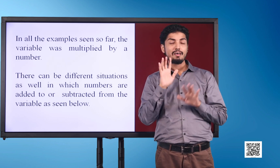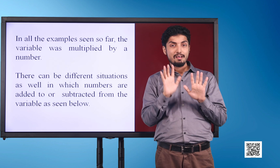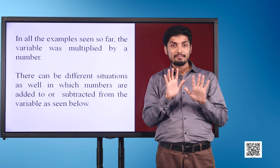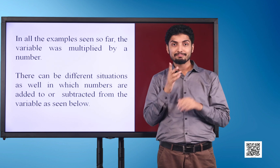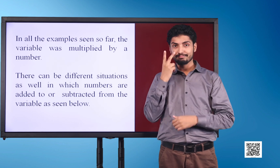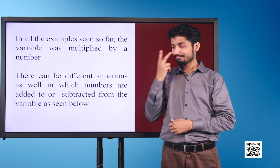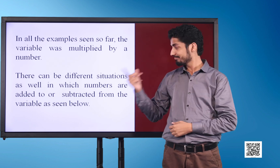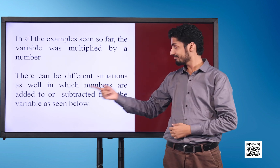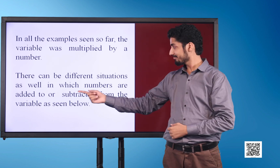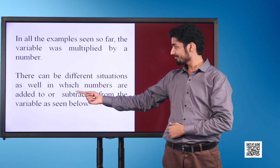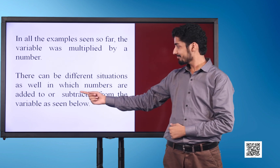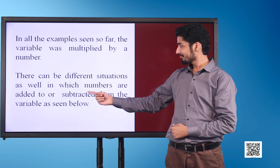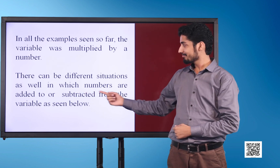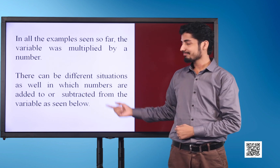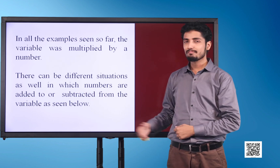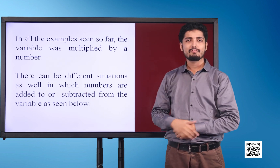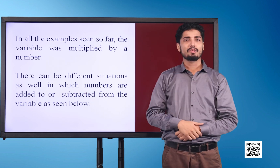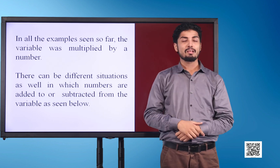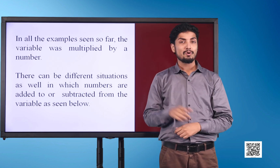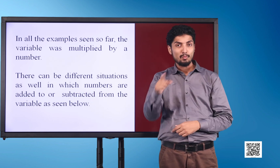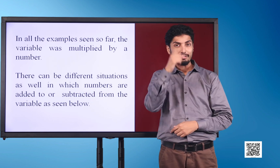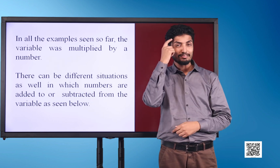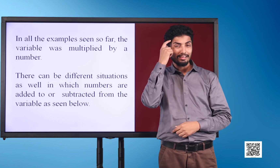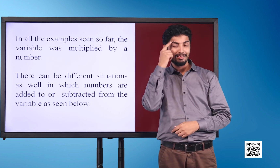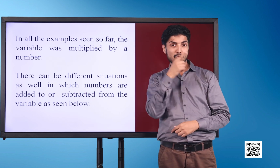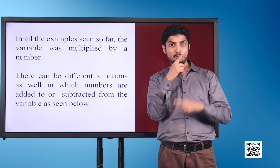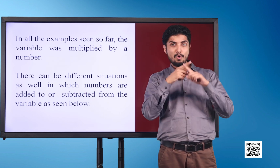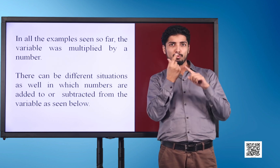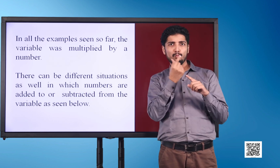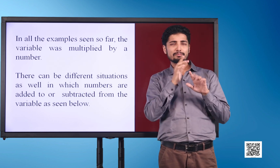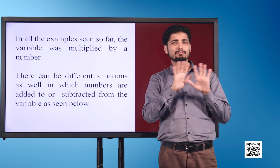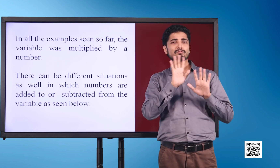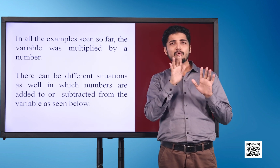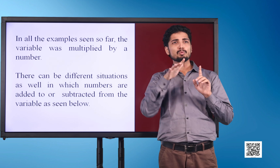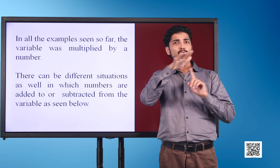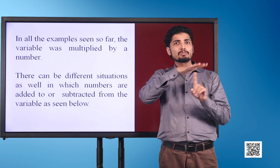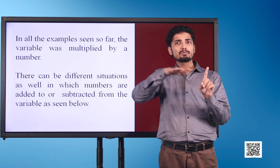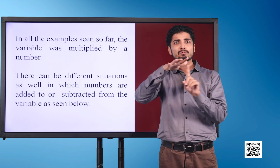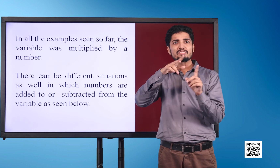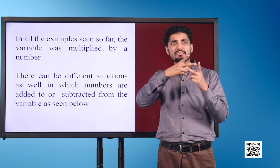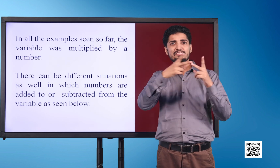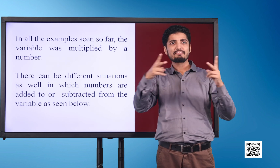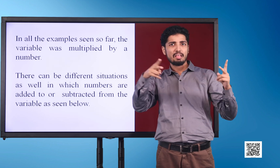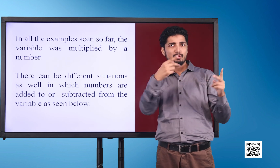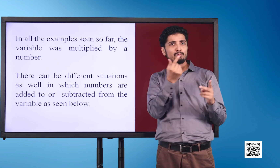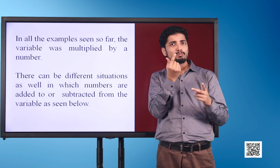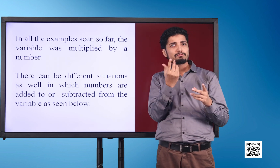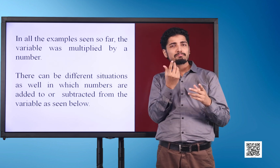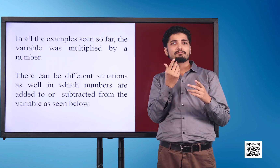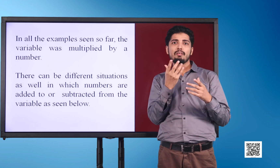There can be different situations as well in which numbers are added to or subtracted from the